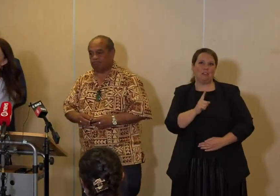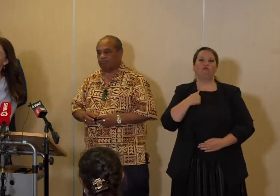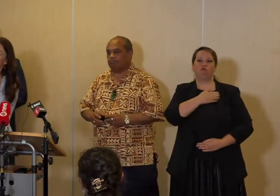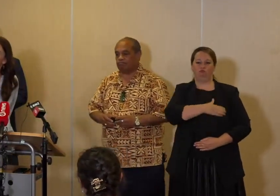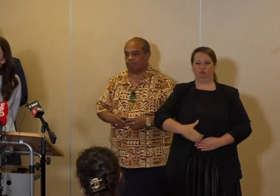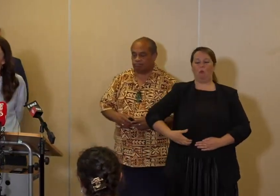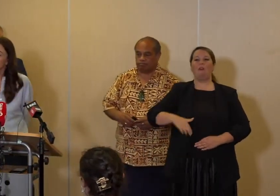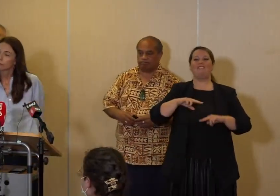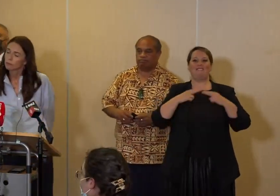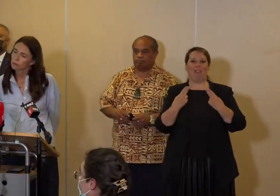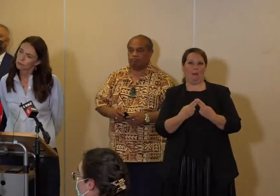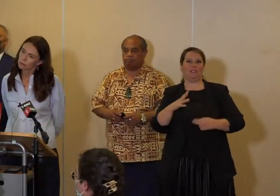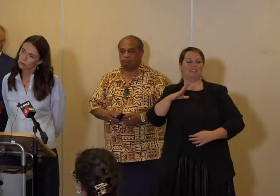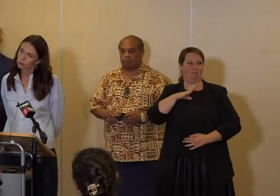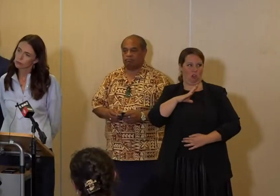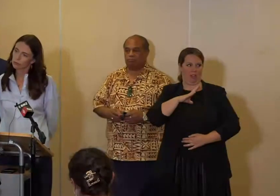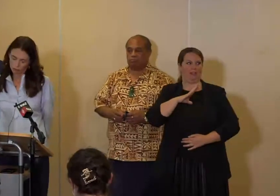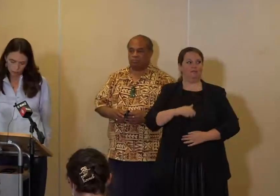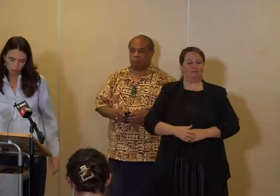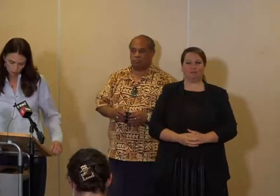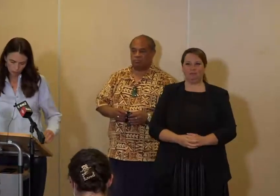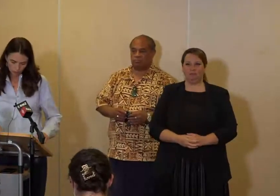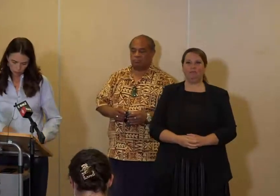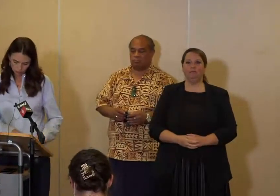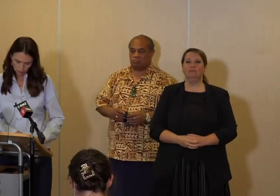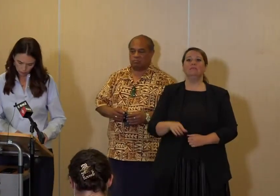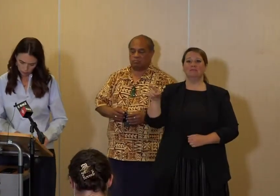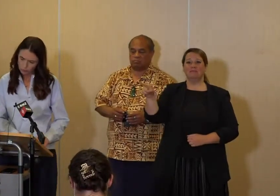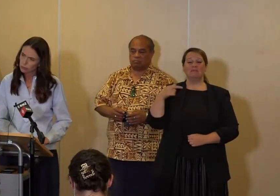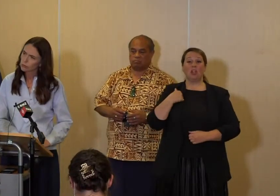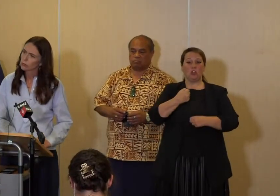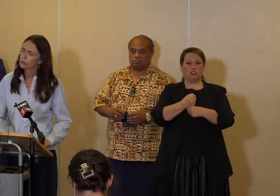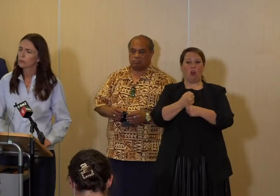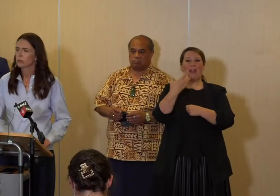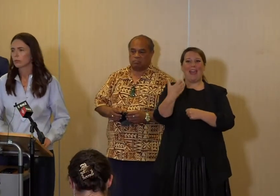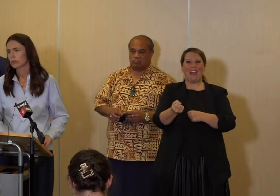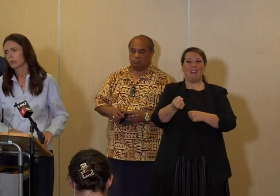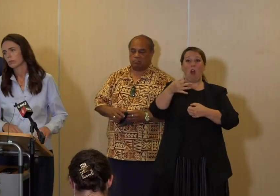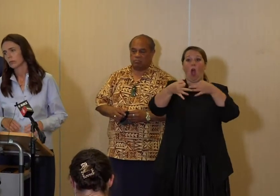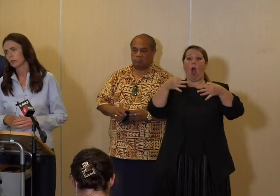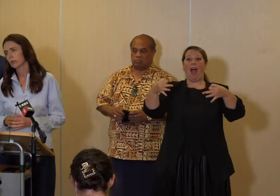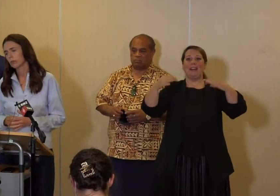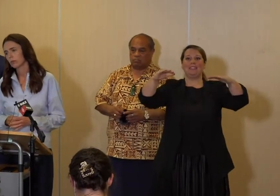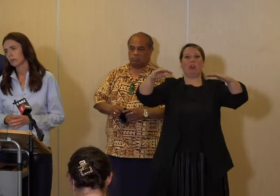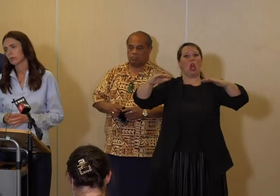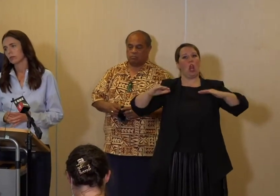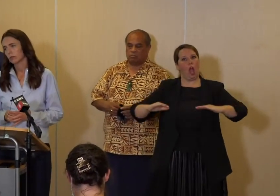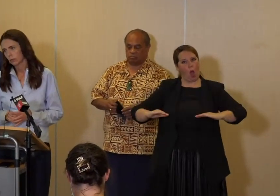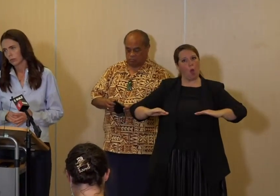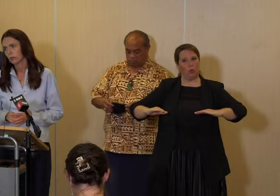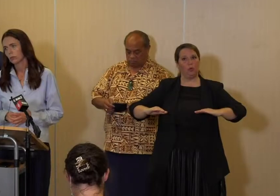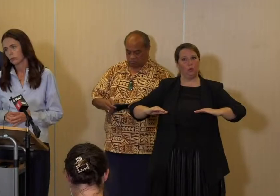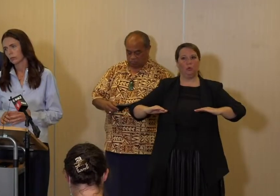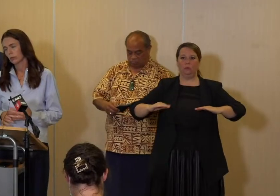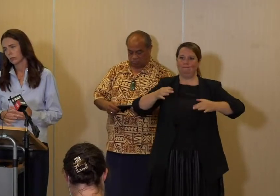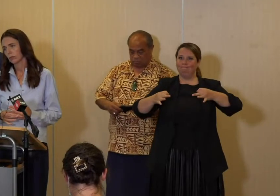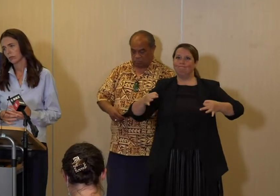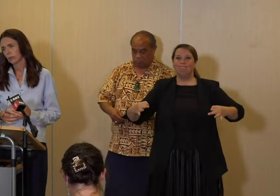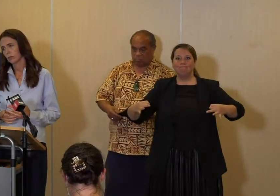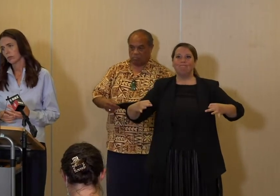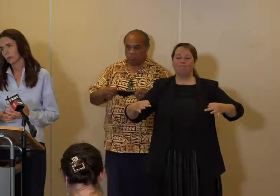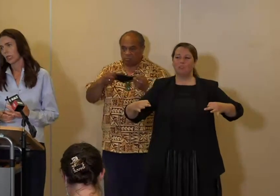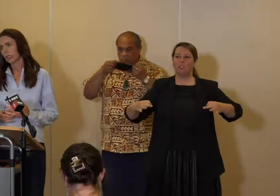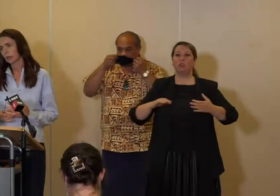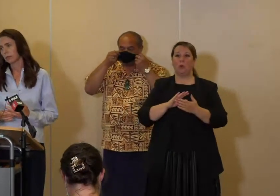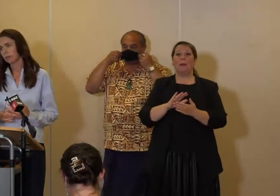Prime Minister, Tonga is a collection of low-lying islands. The volcano has a